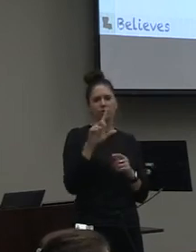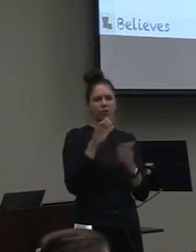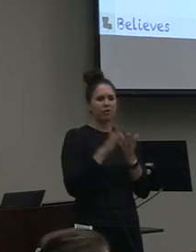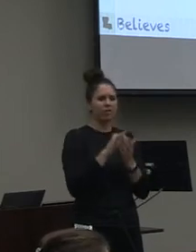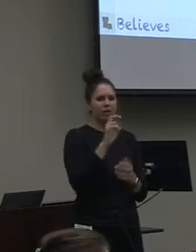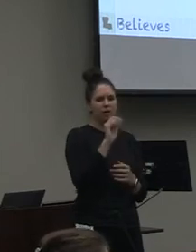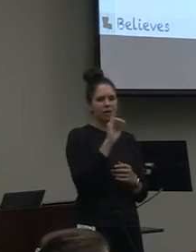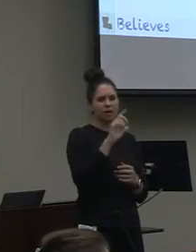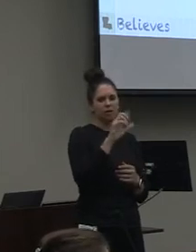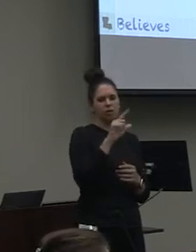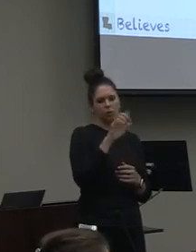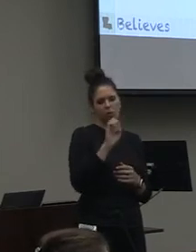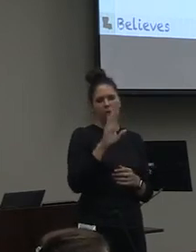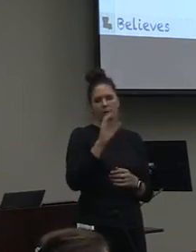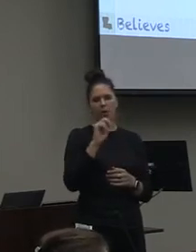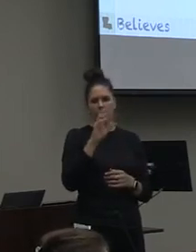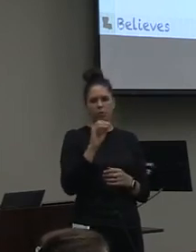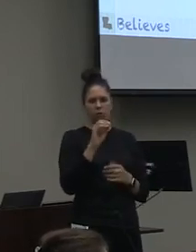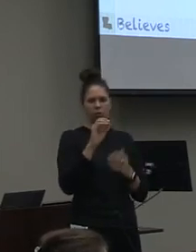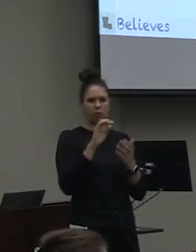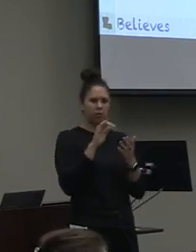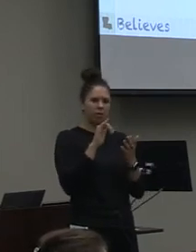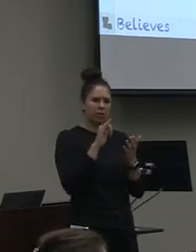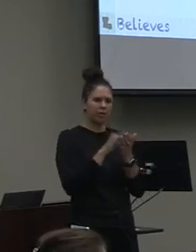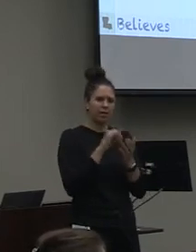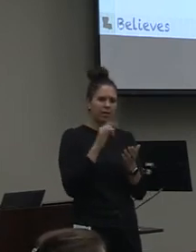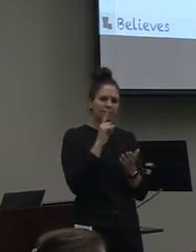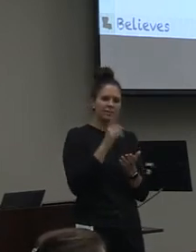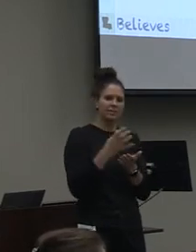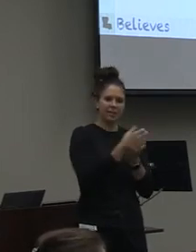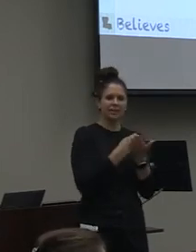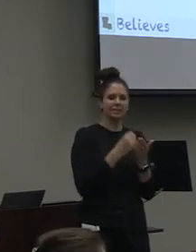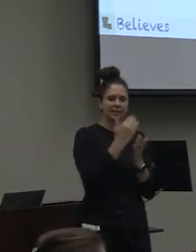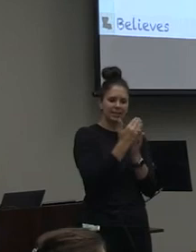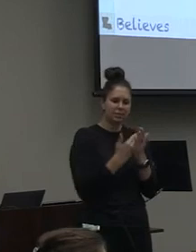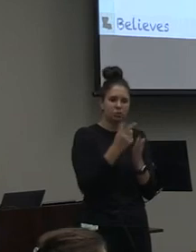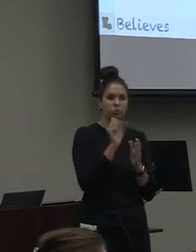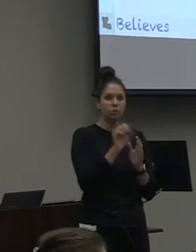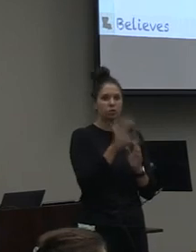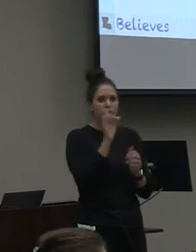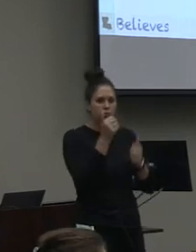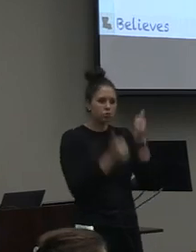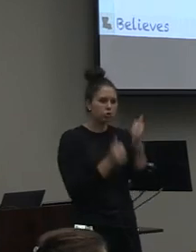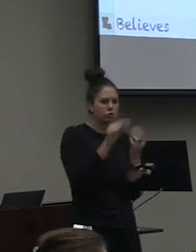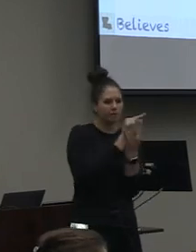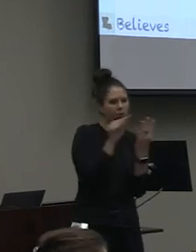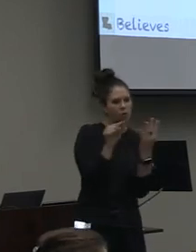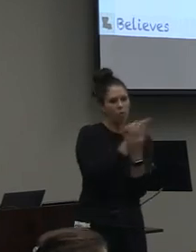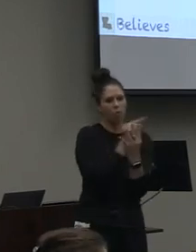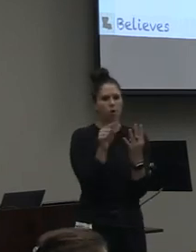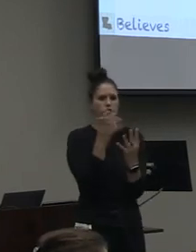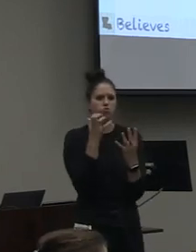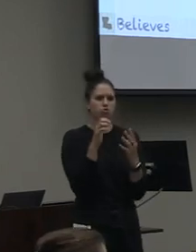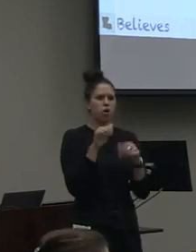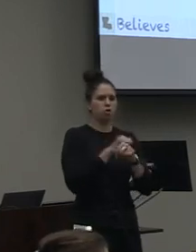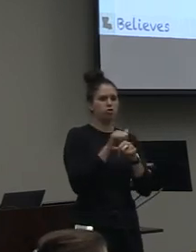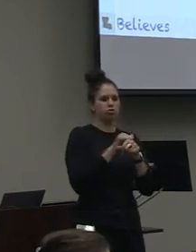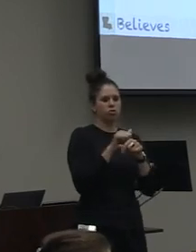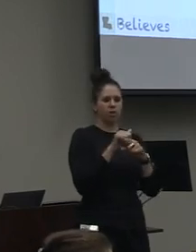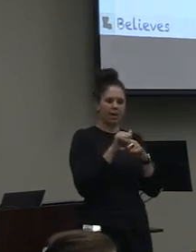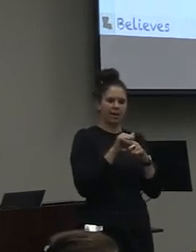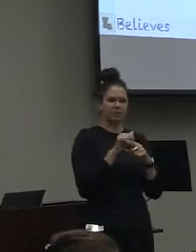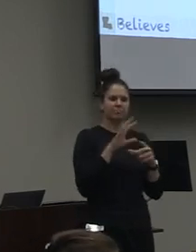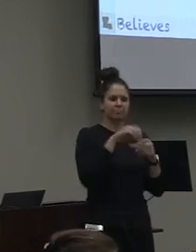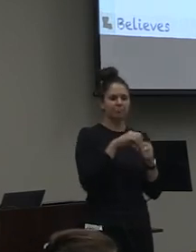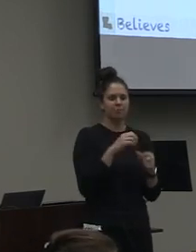Nicole Bono from the department is collecting on the list where you can choose which of the four vendors you would like to also get trained in, and